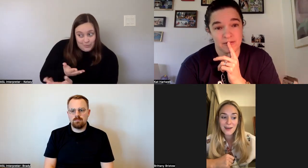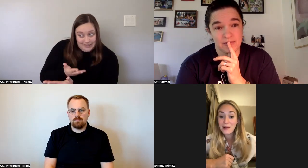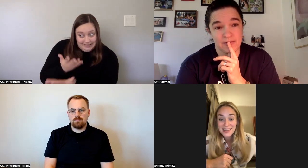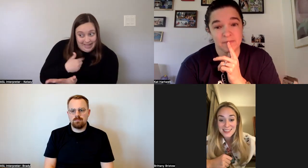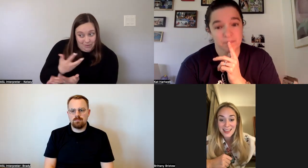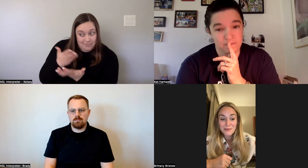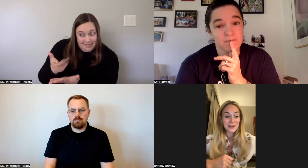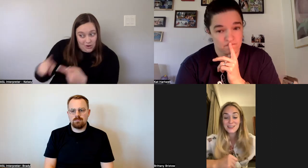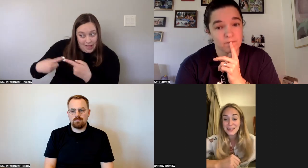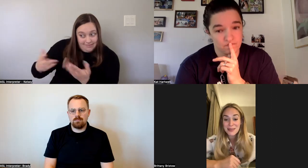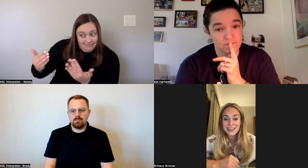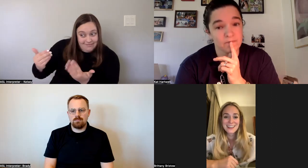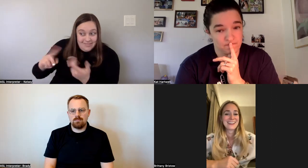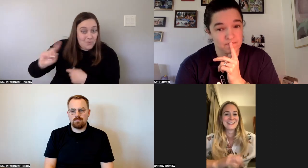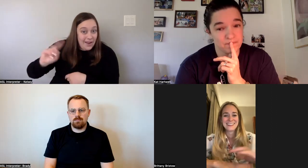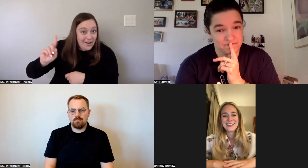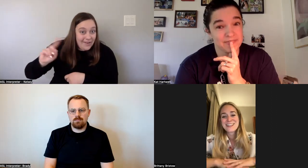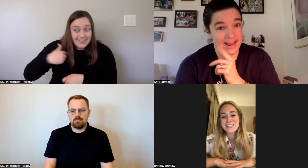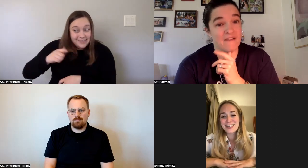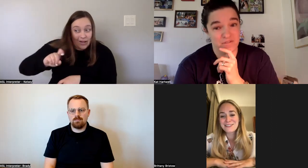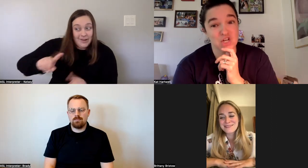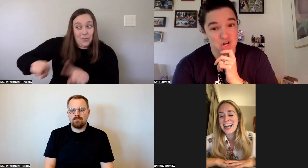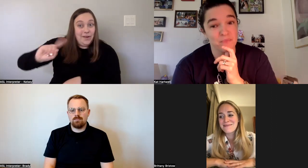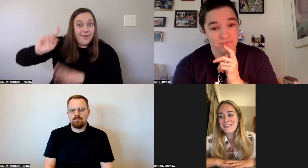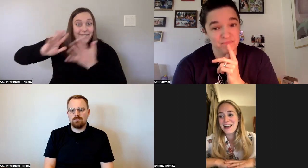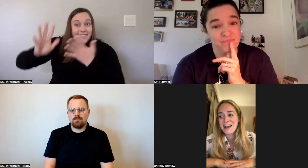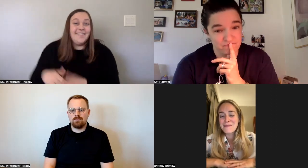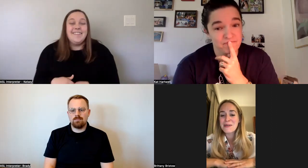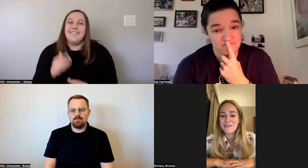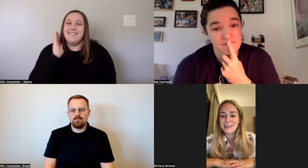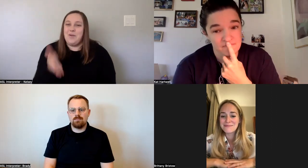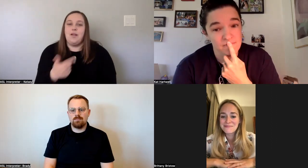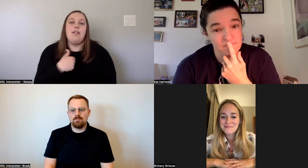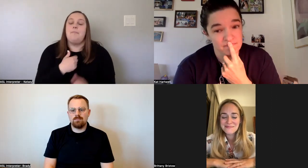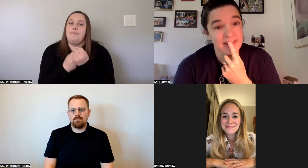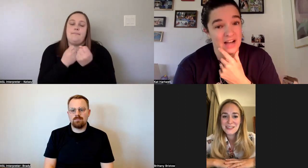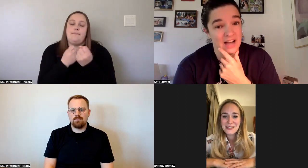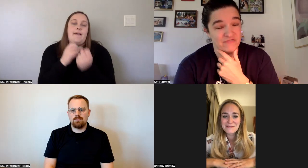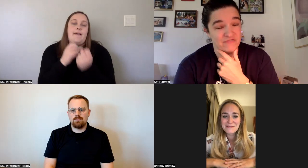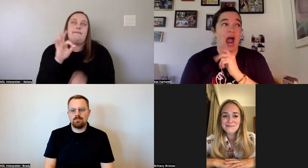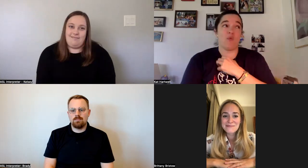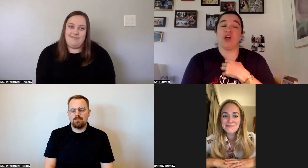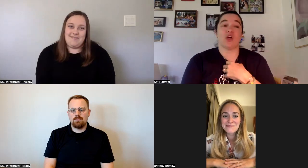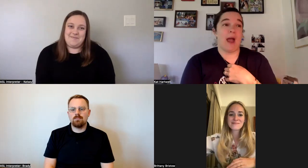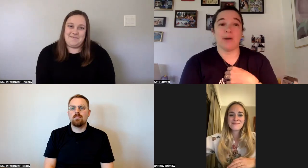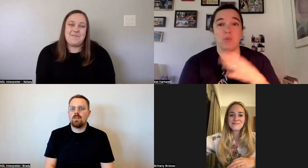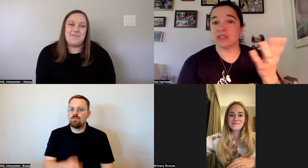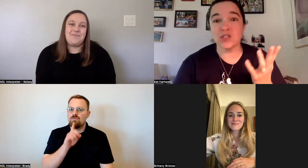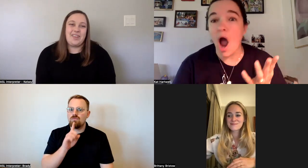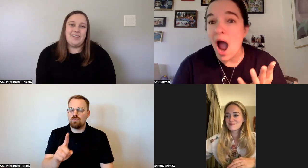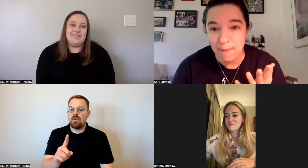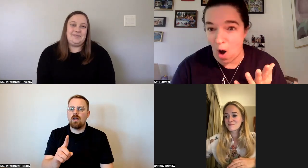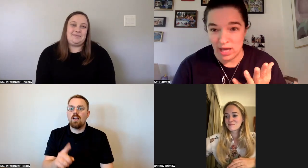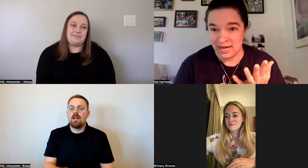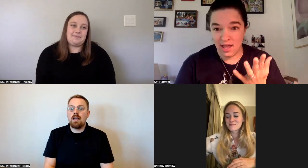to be there. When is it? Where do you need me? So, I'm a big fan. Yeah, but sure, I really agree. I mean, we